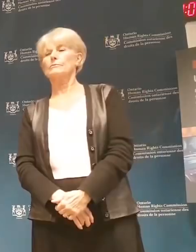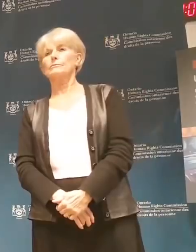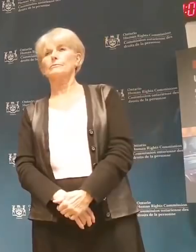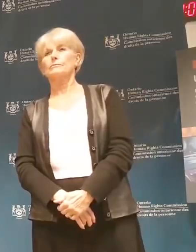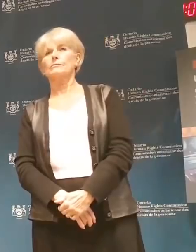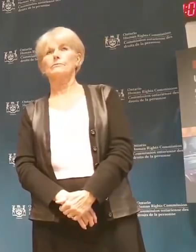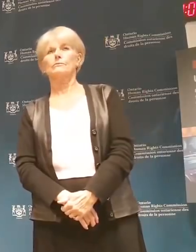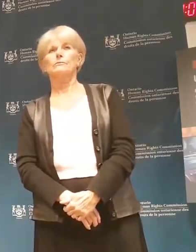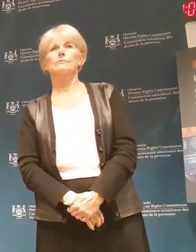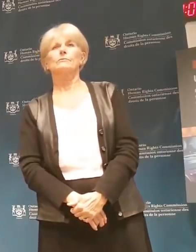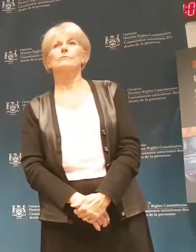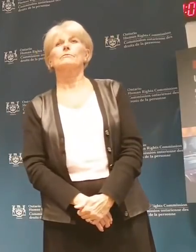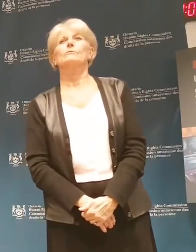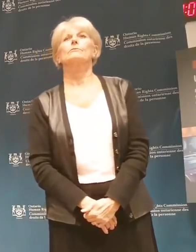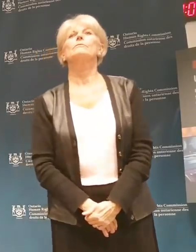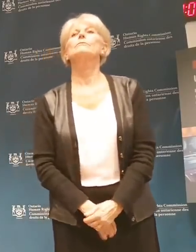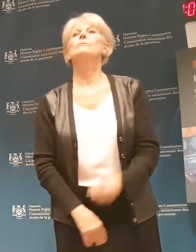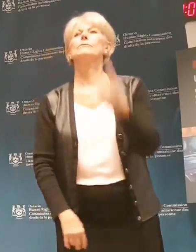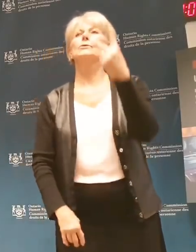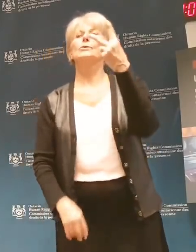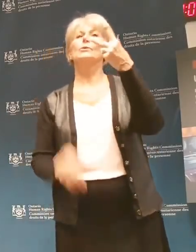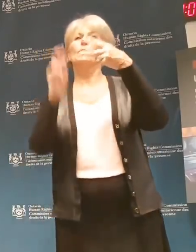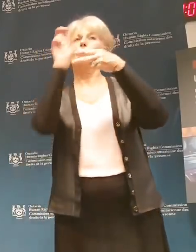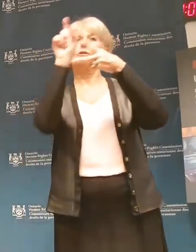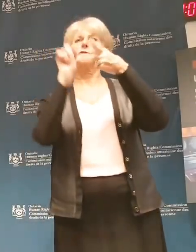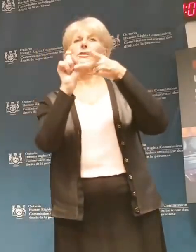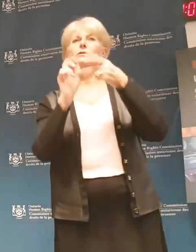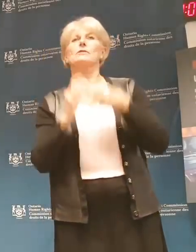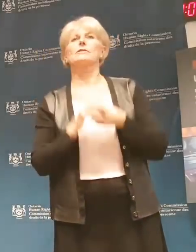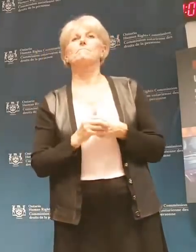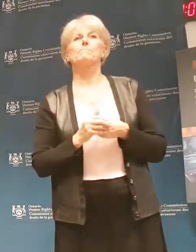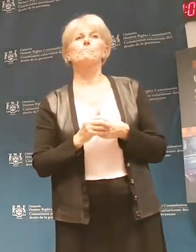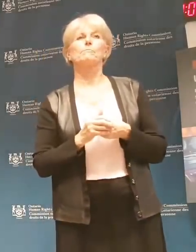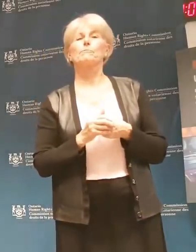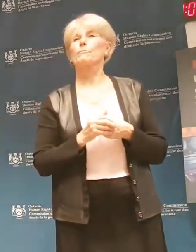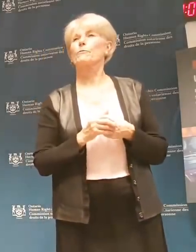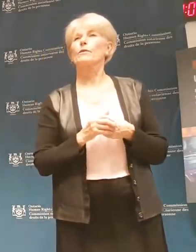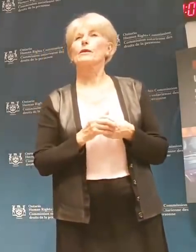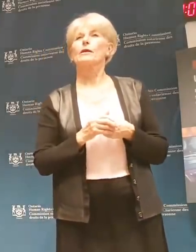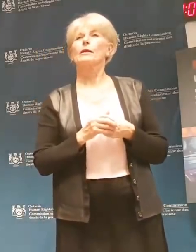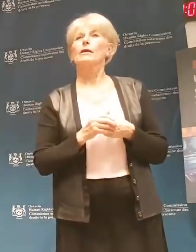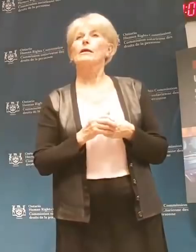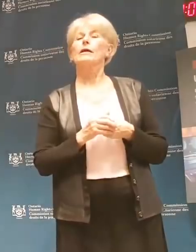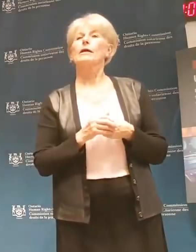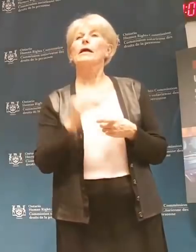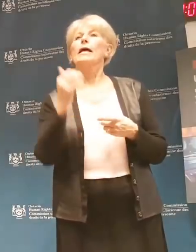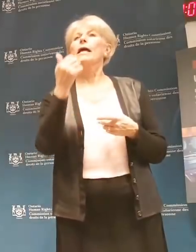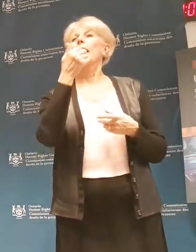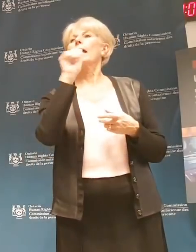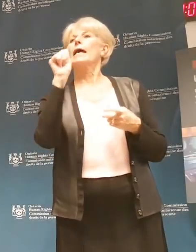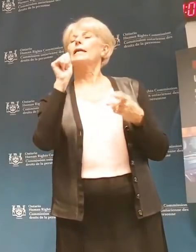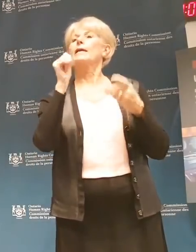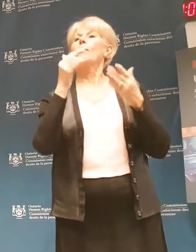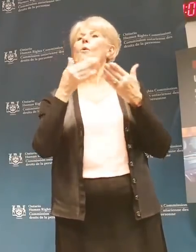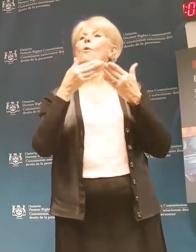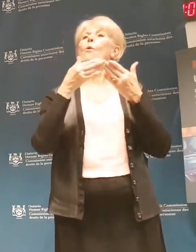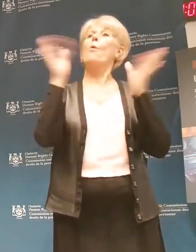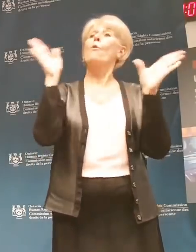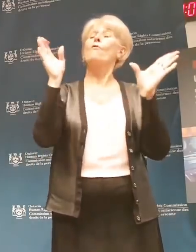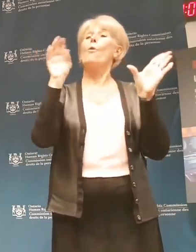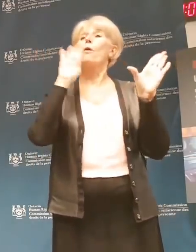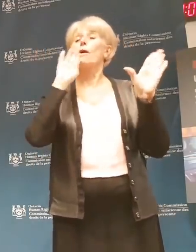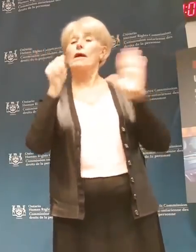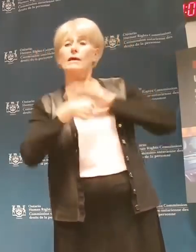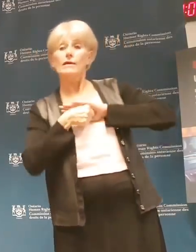Just 2 questions. Firstly, this is to Renu. Renu, were there or have there been any overt or covert efforts